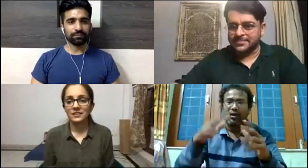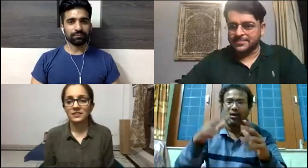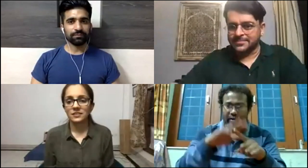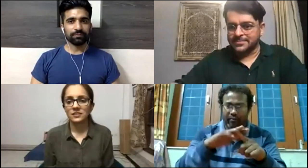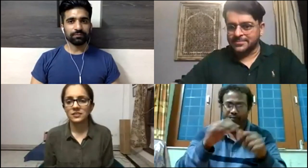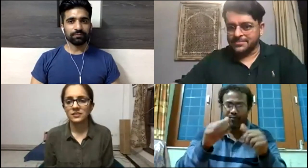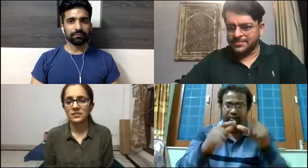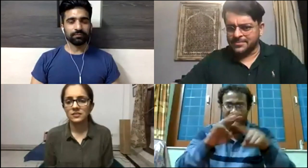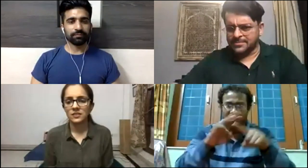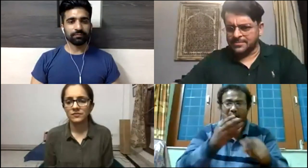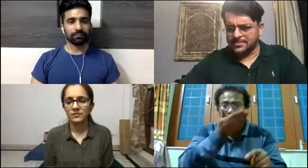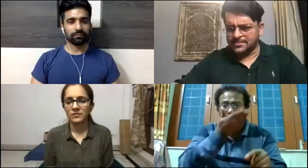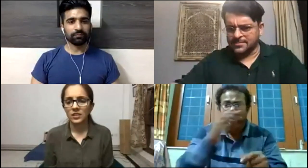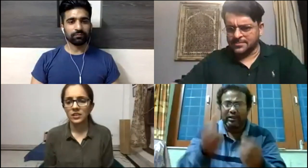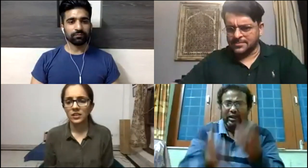And